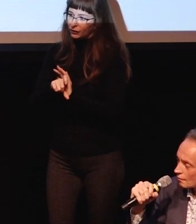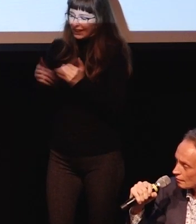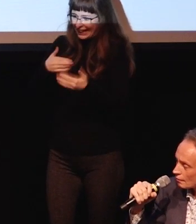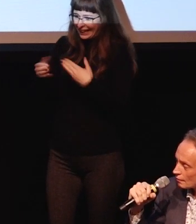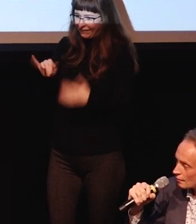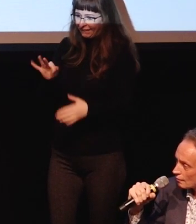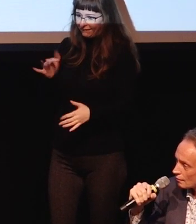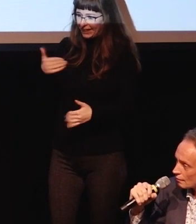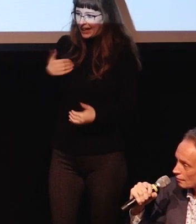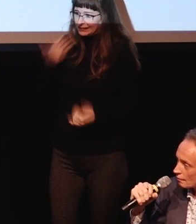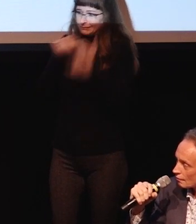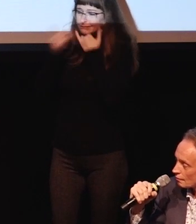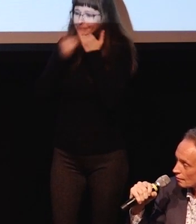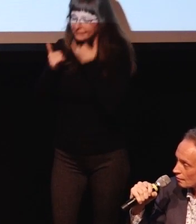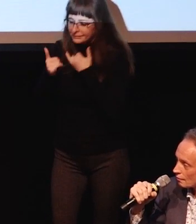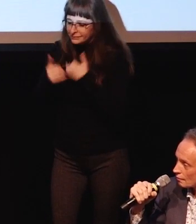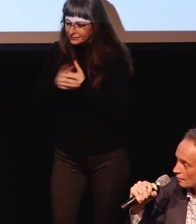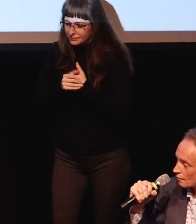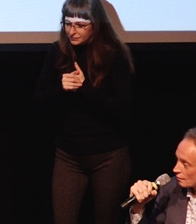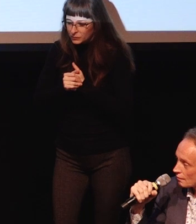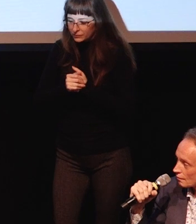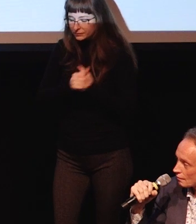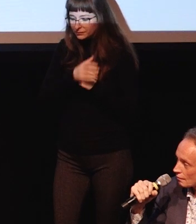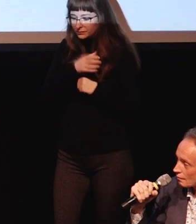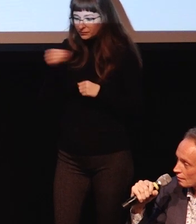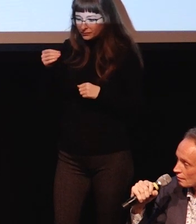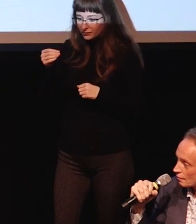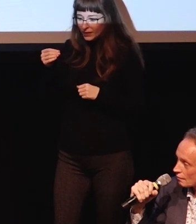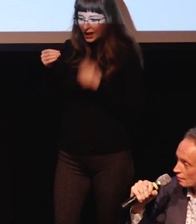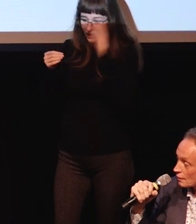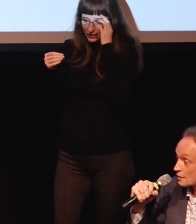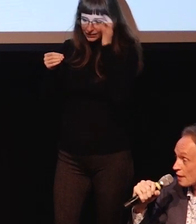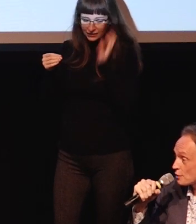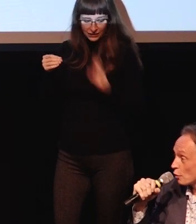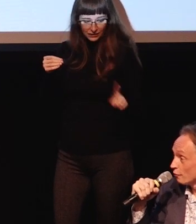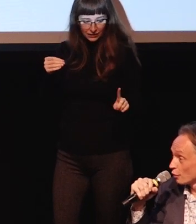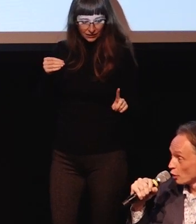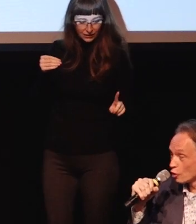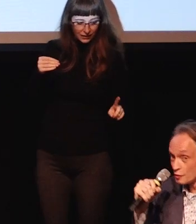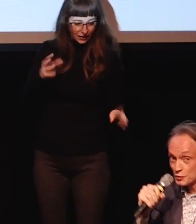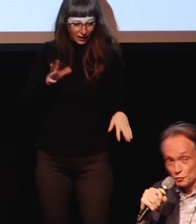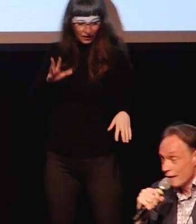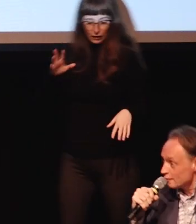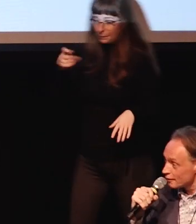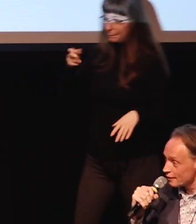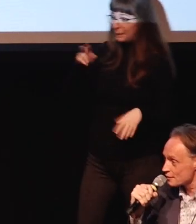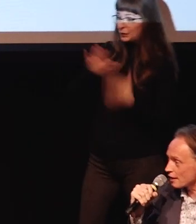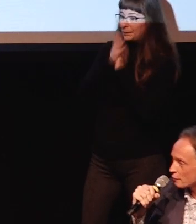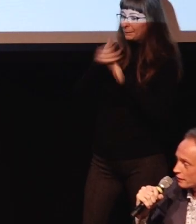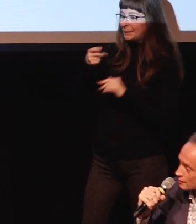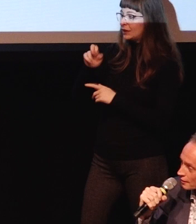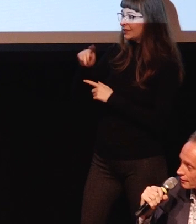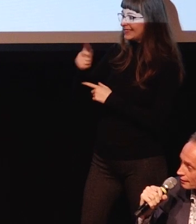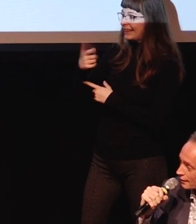And he was top billing on you know, arguably one of the greatest shows in the history of television. So, sex symbol. They're murals, right? Yes.